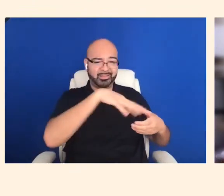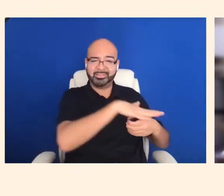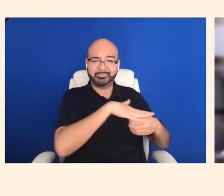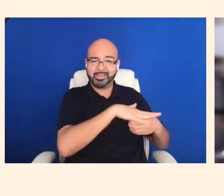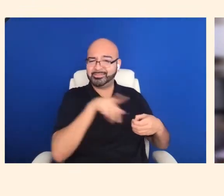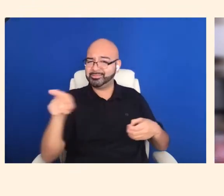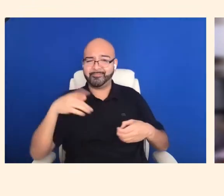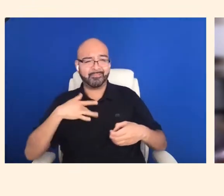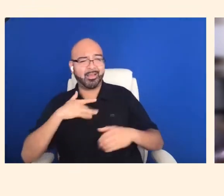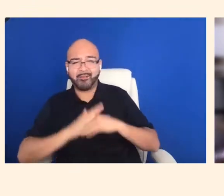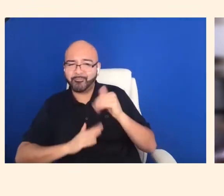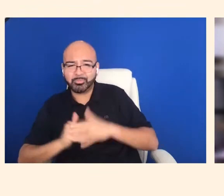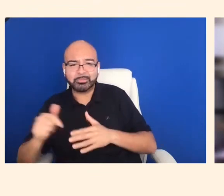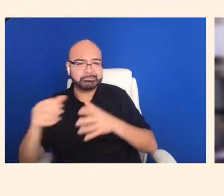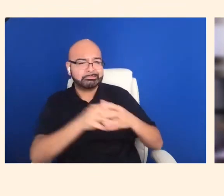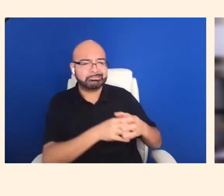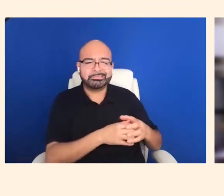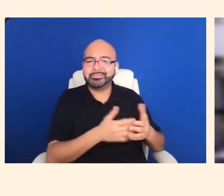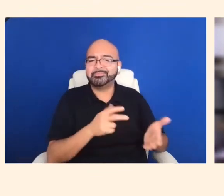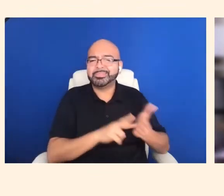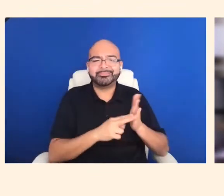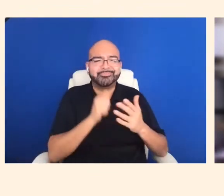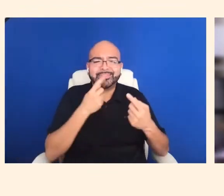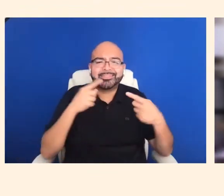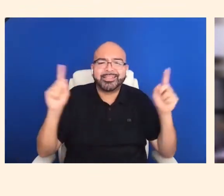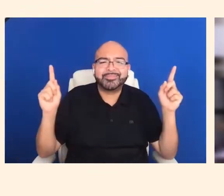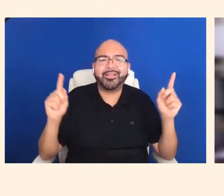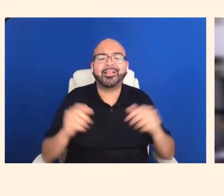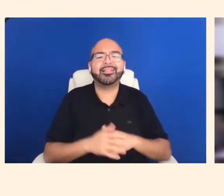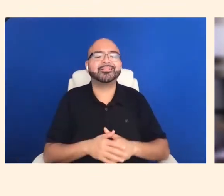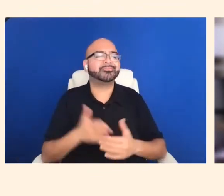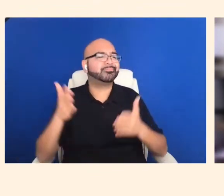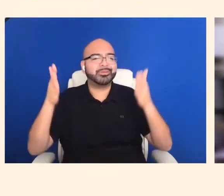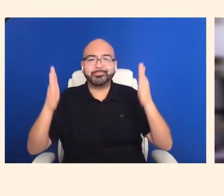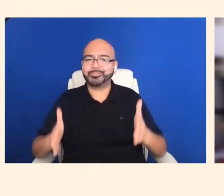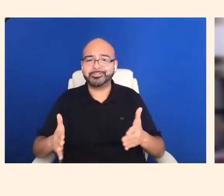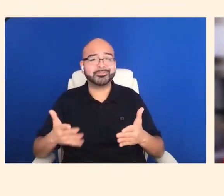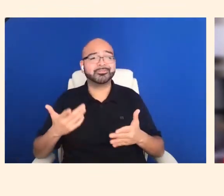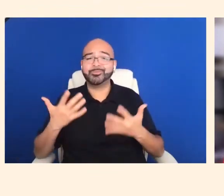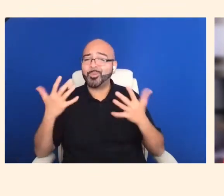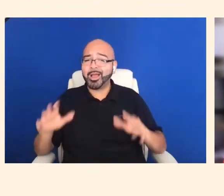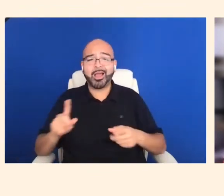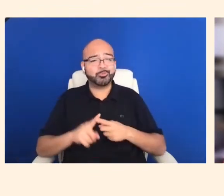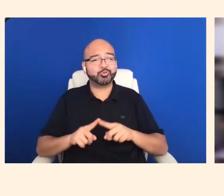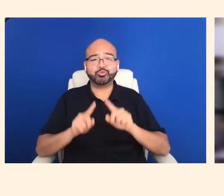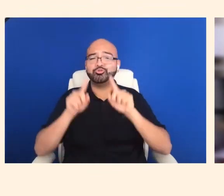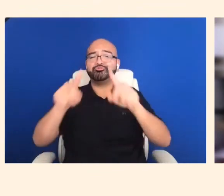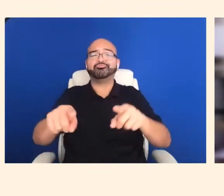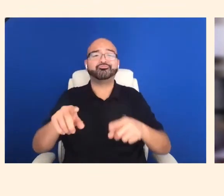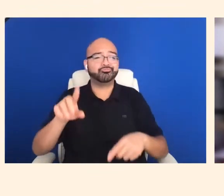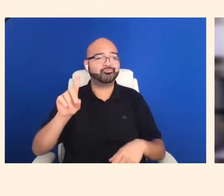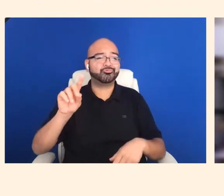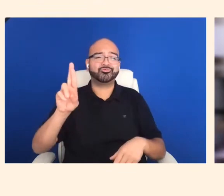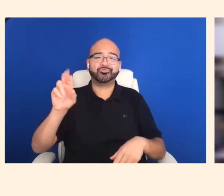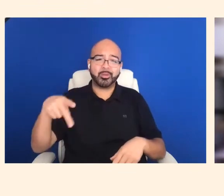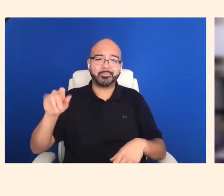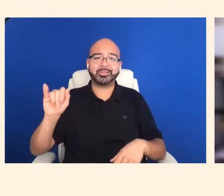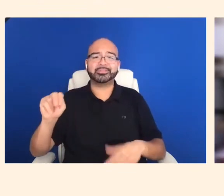A person might not feel comfortable coming into a drop in center where you have